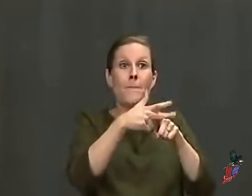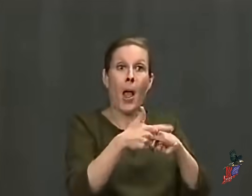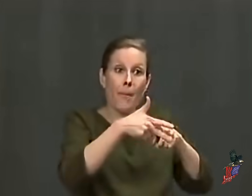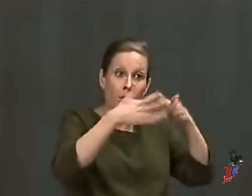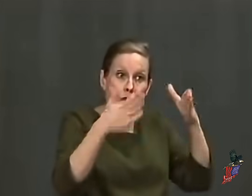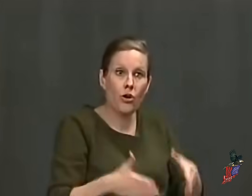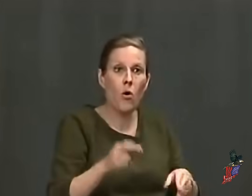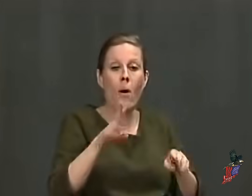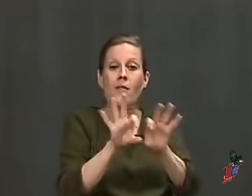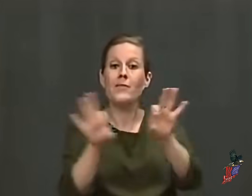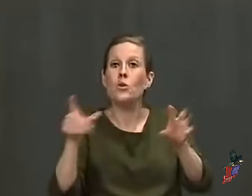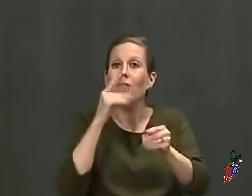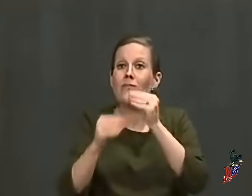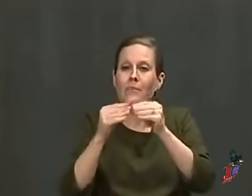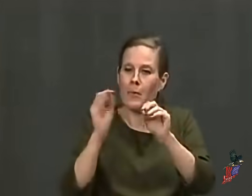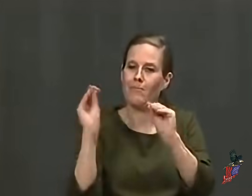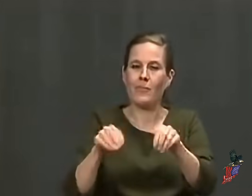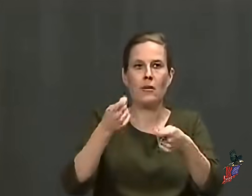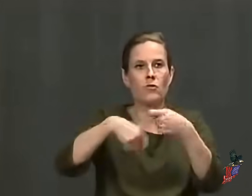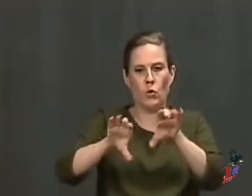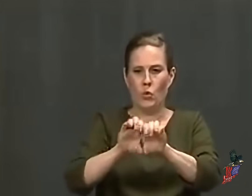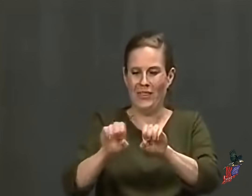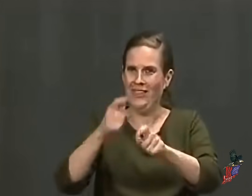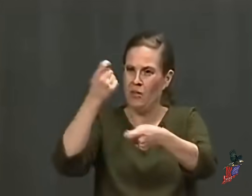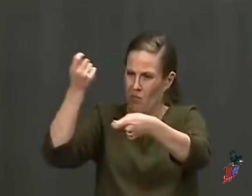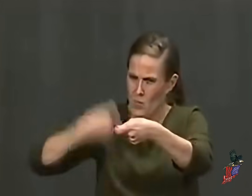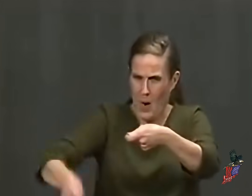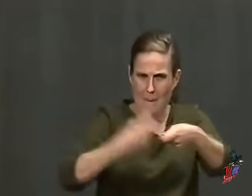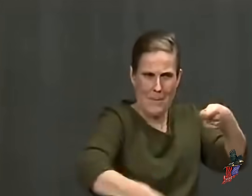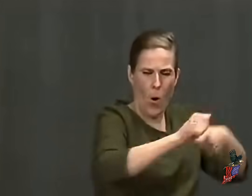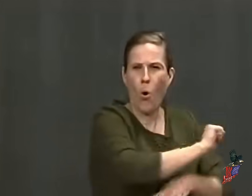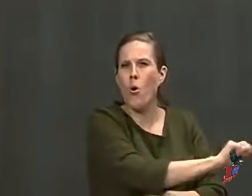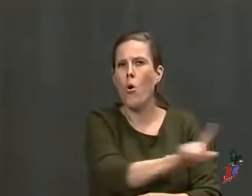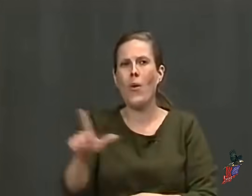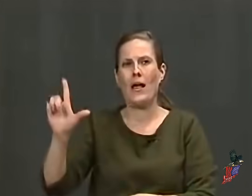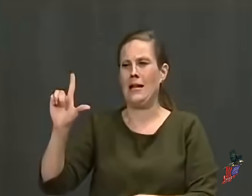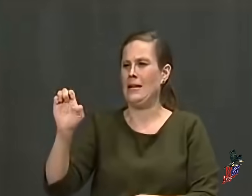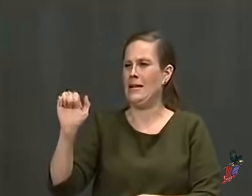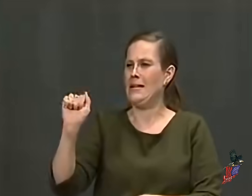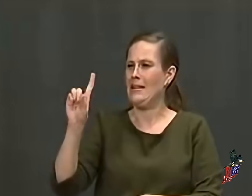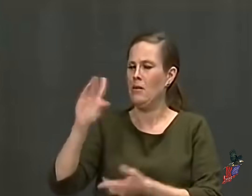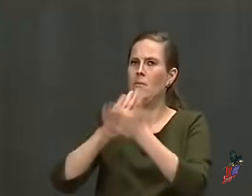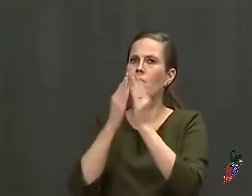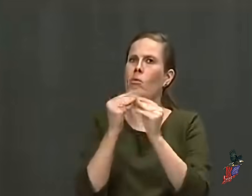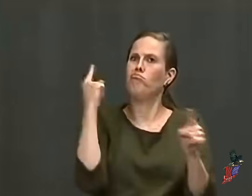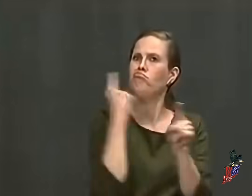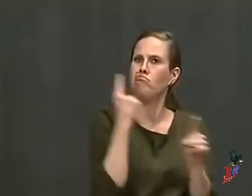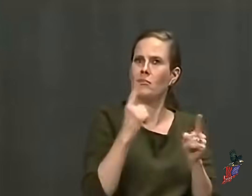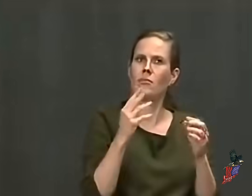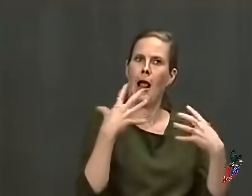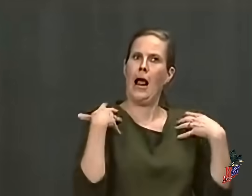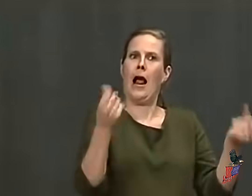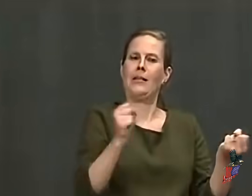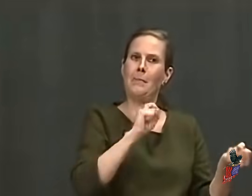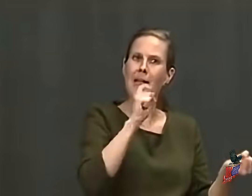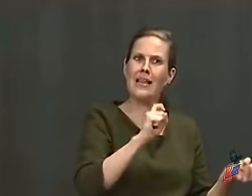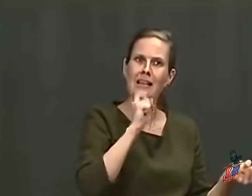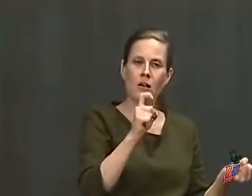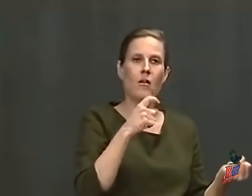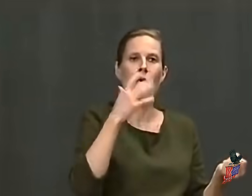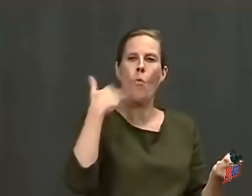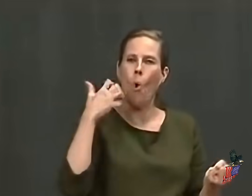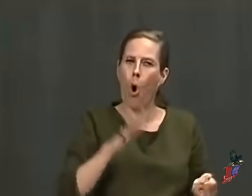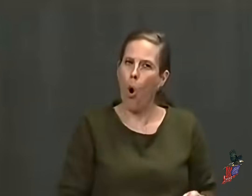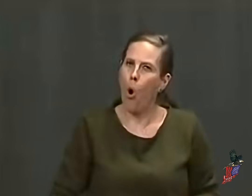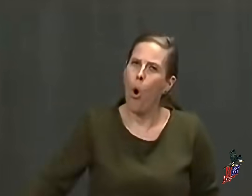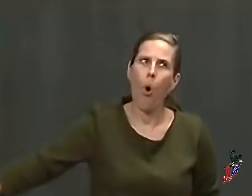100% of the nation's lead pipes and service lines. So every American, every child, can